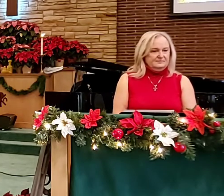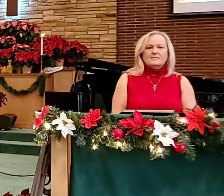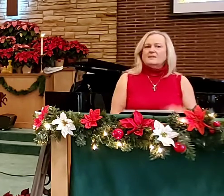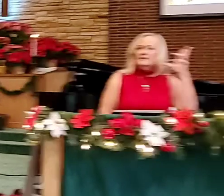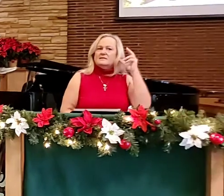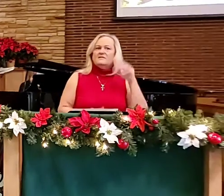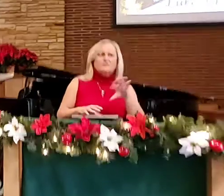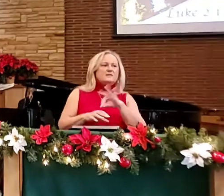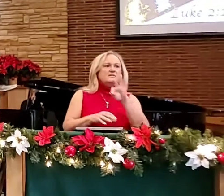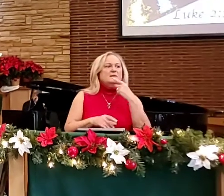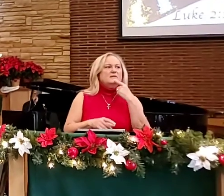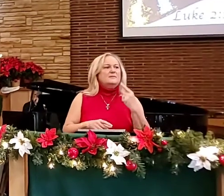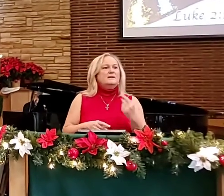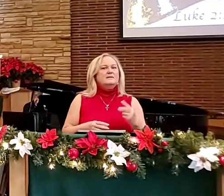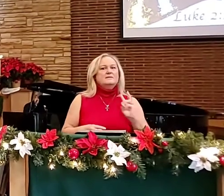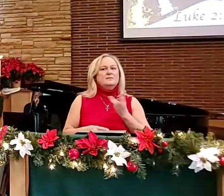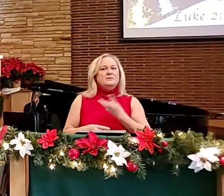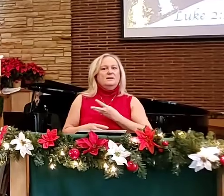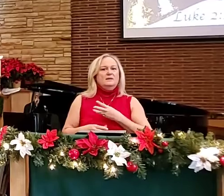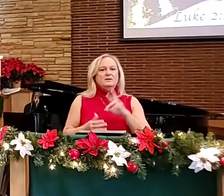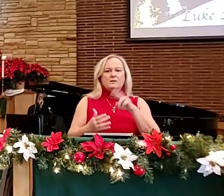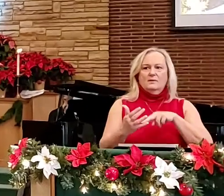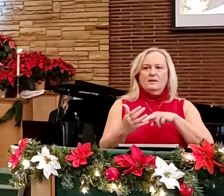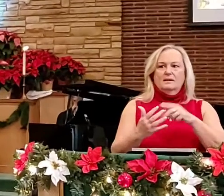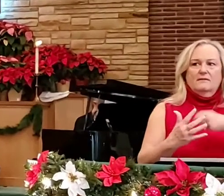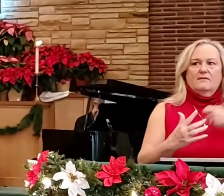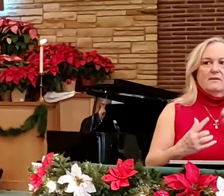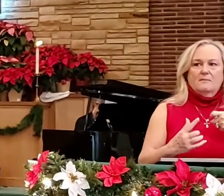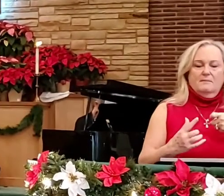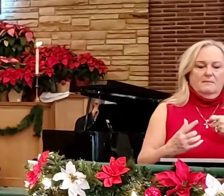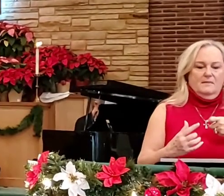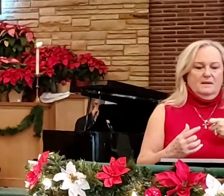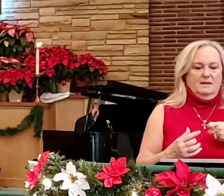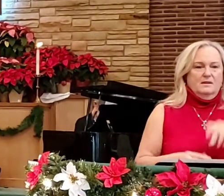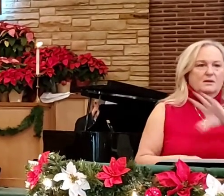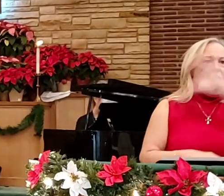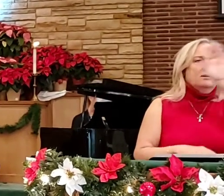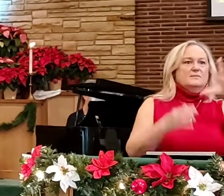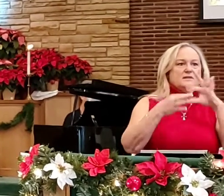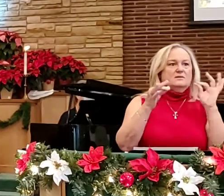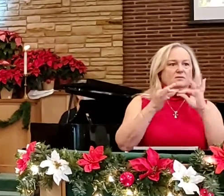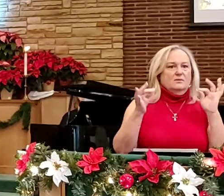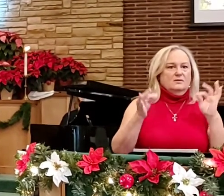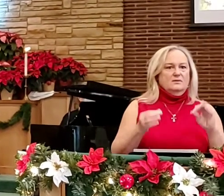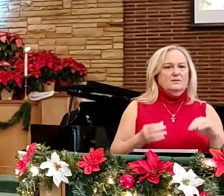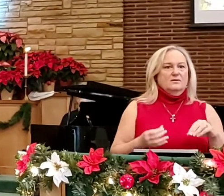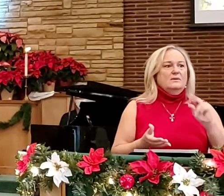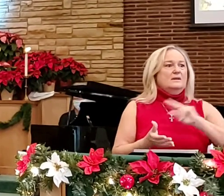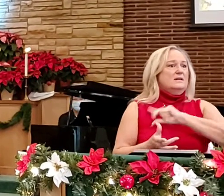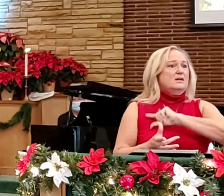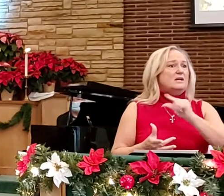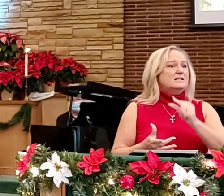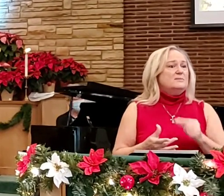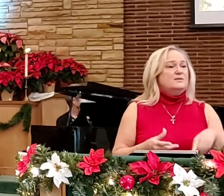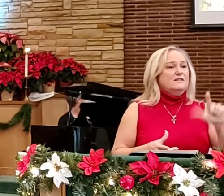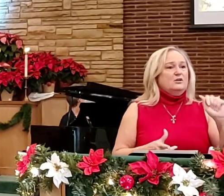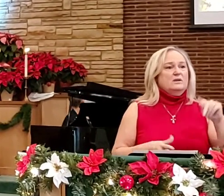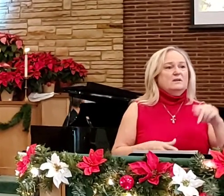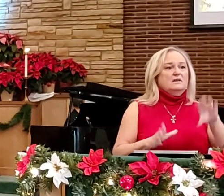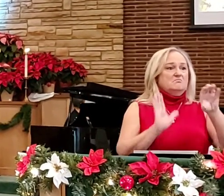Would you listen for the Spirit speaking as we read from the Christmas story in the Gospel of Luke,